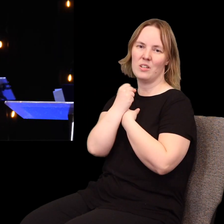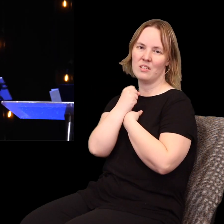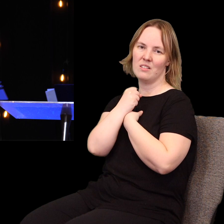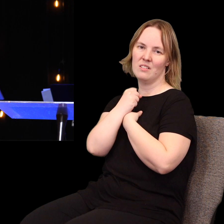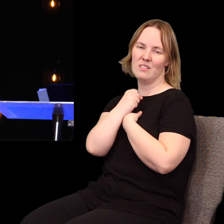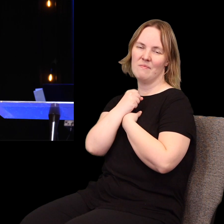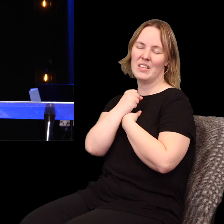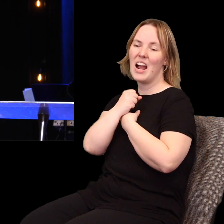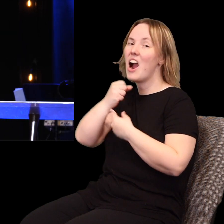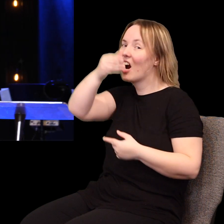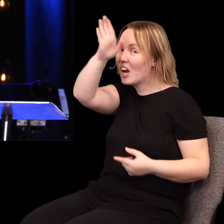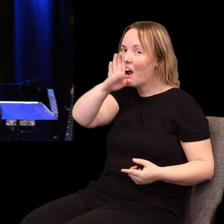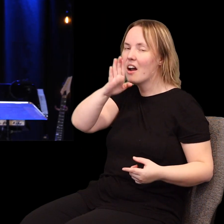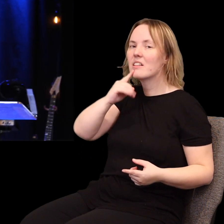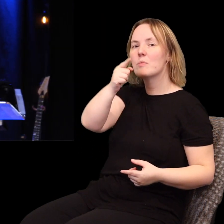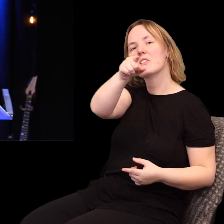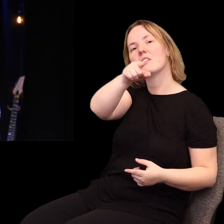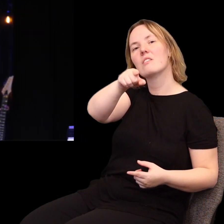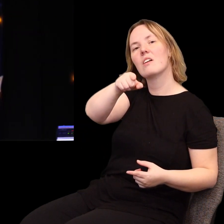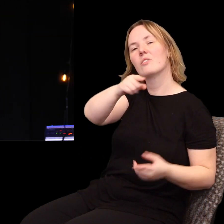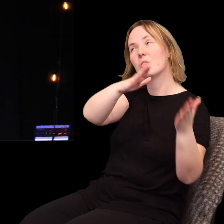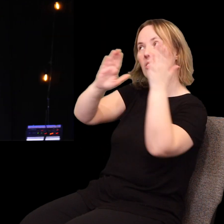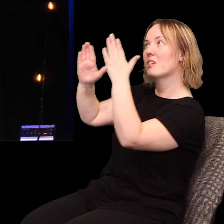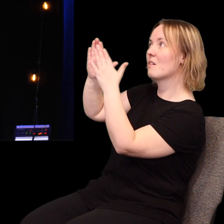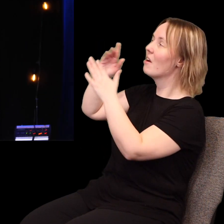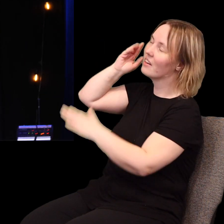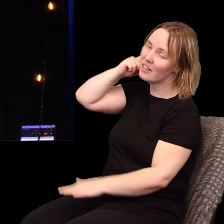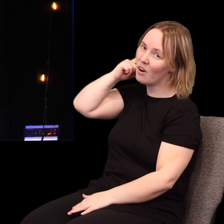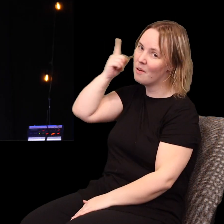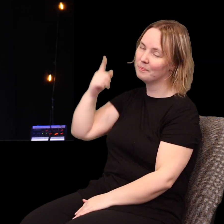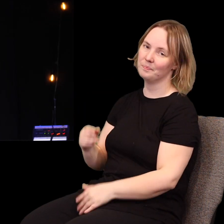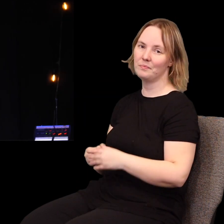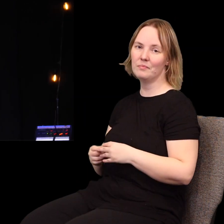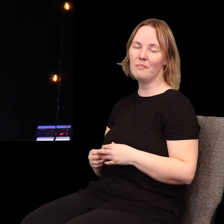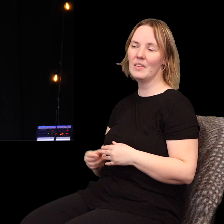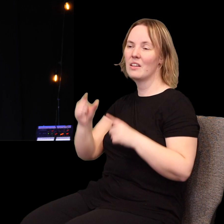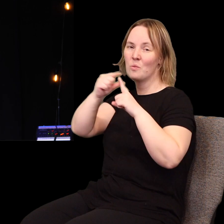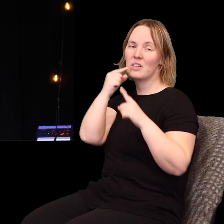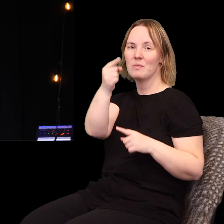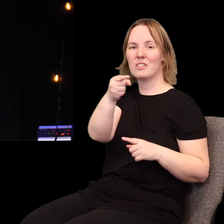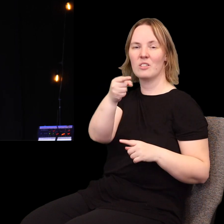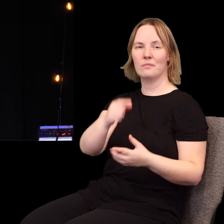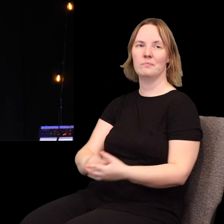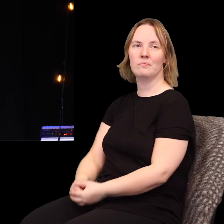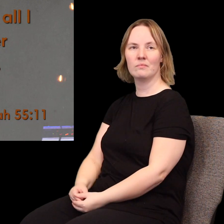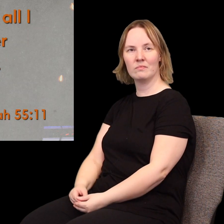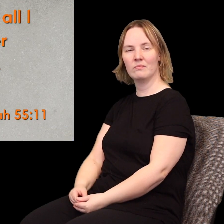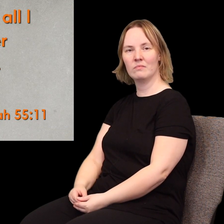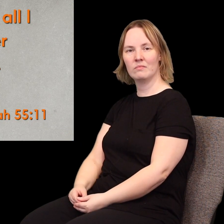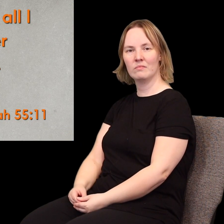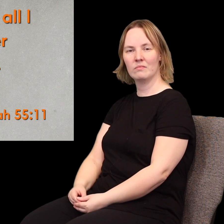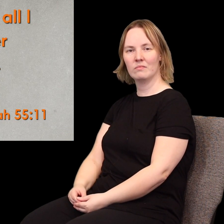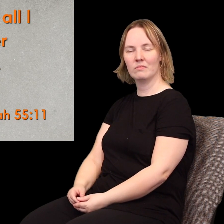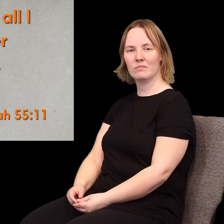situation may concern you. God speaks to you if you will turn to him and hear him. And the word he speaks to, he says in Isaiah, he says,